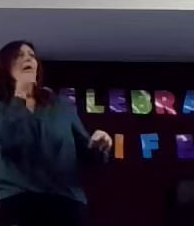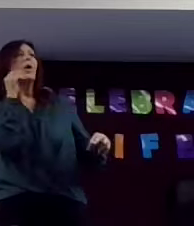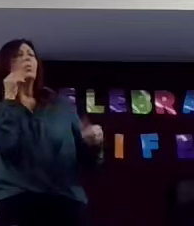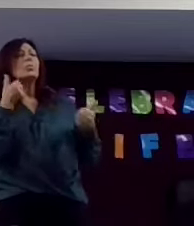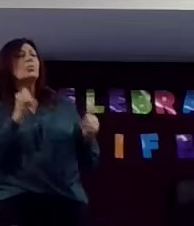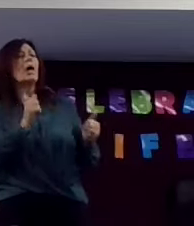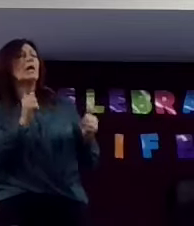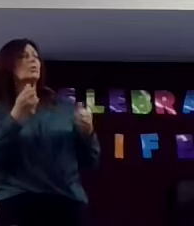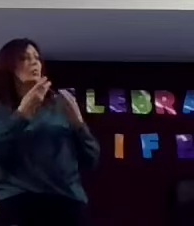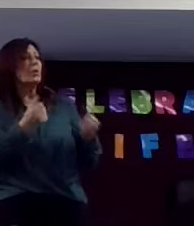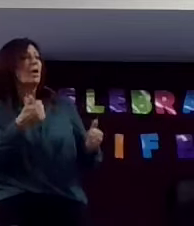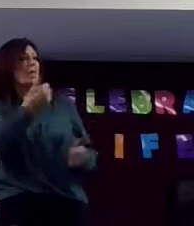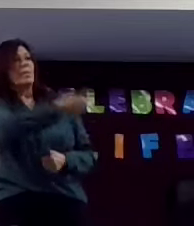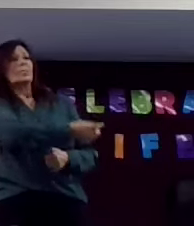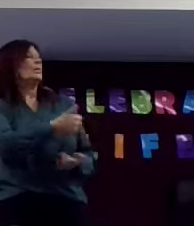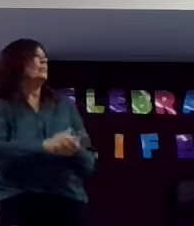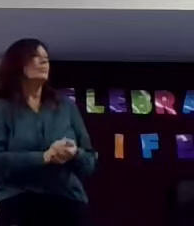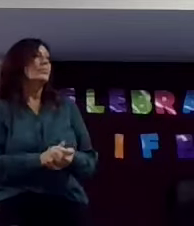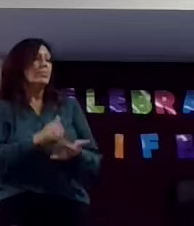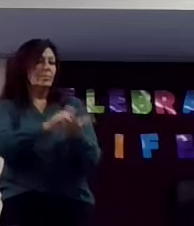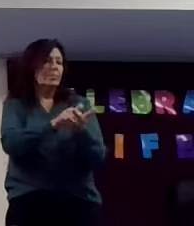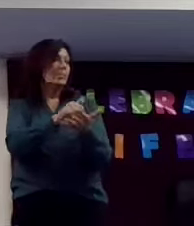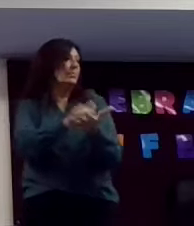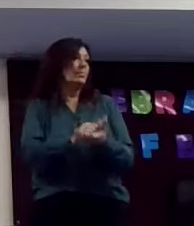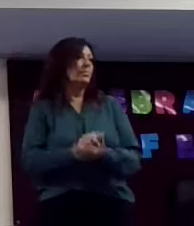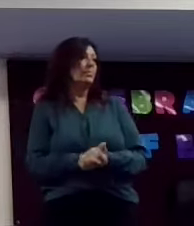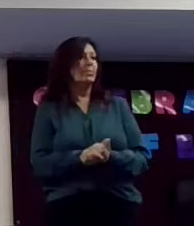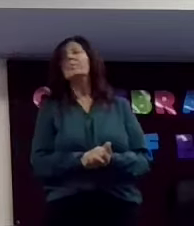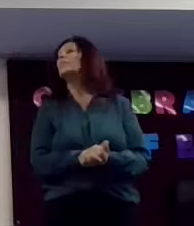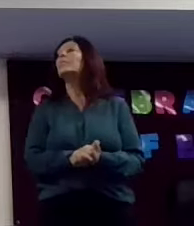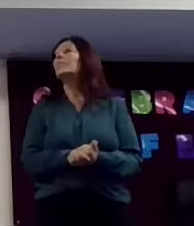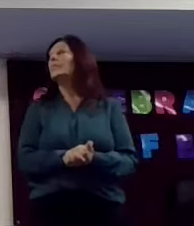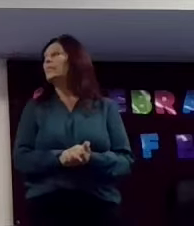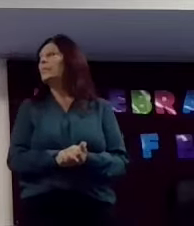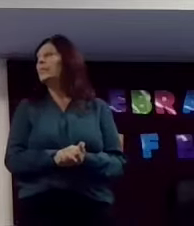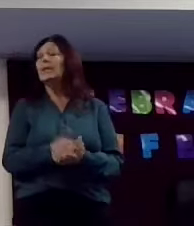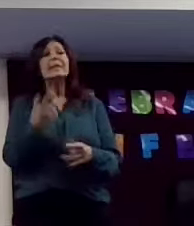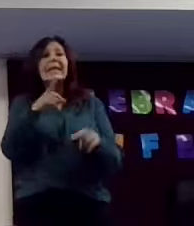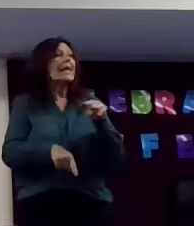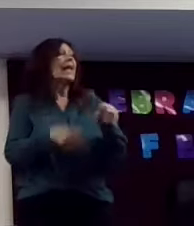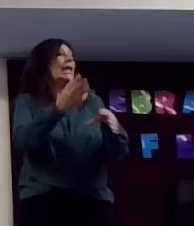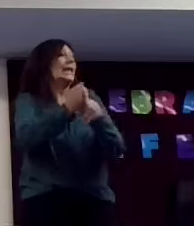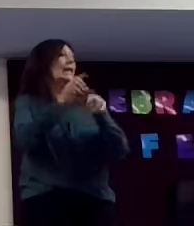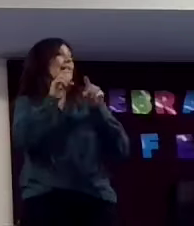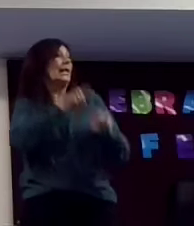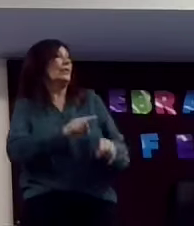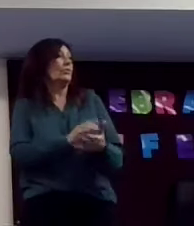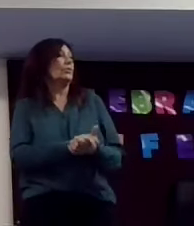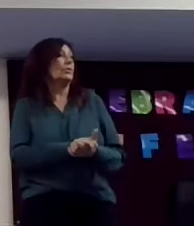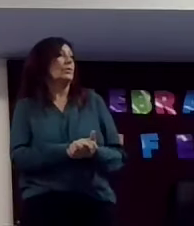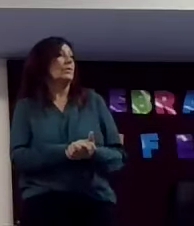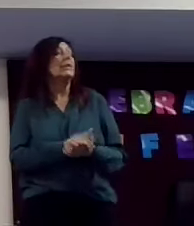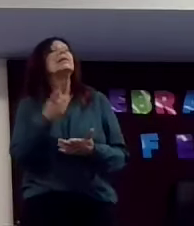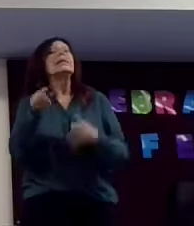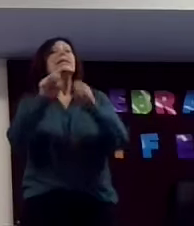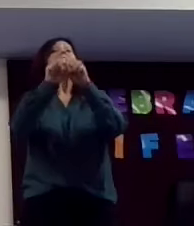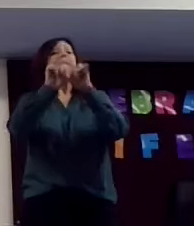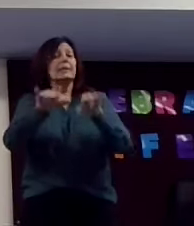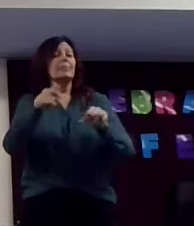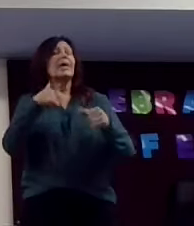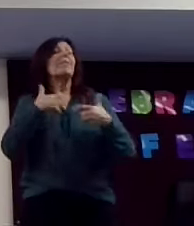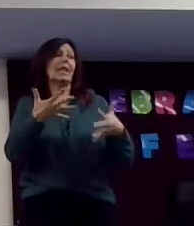kitchen table trying to navigate this system are going through to get their answers. They can't get the answers. So the system,